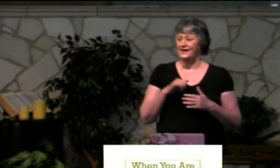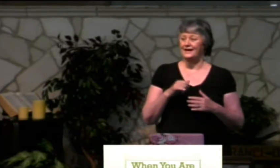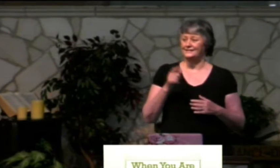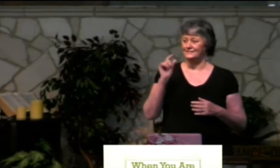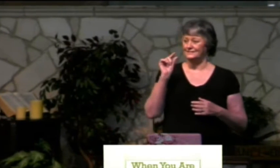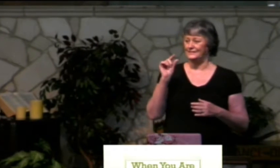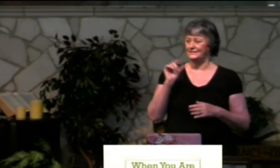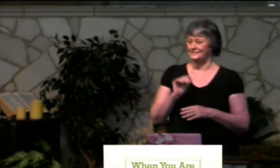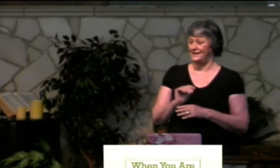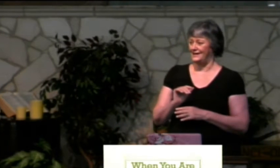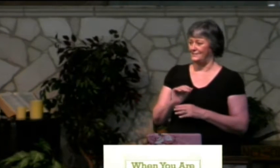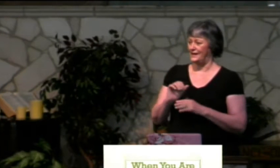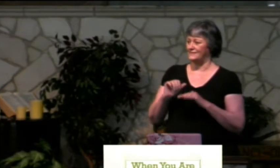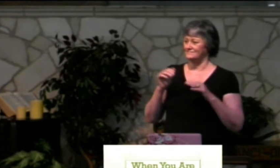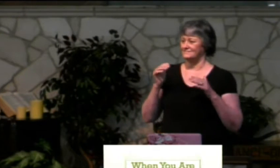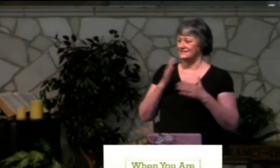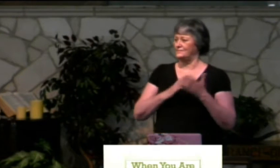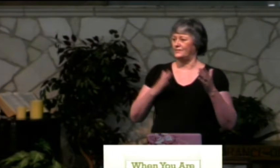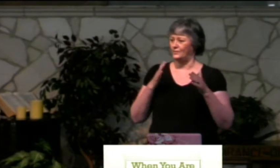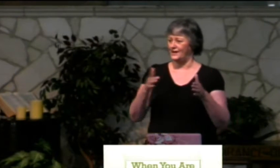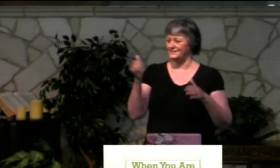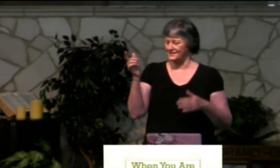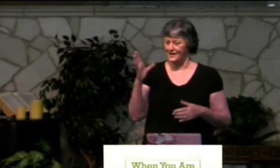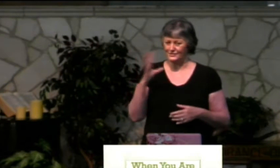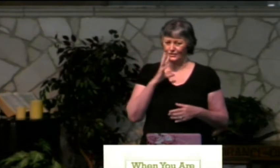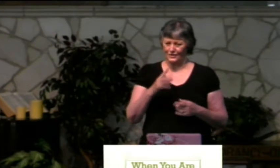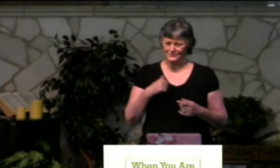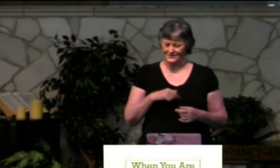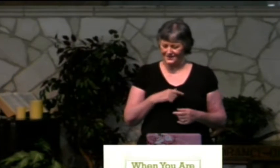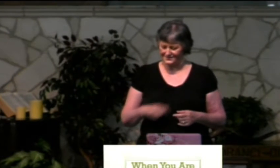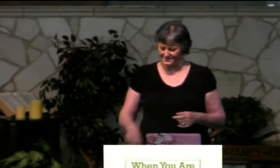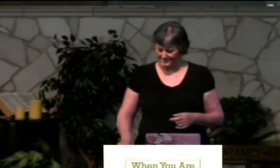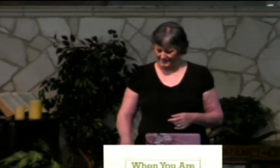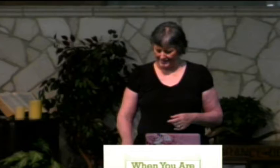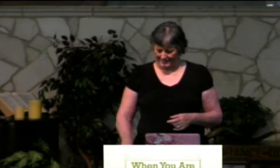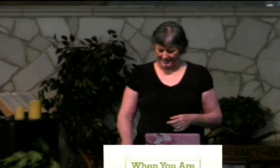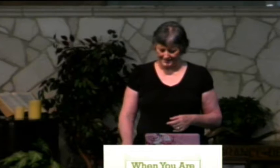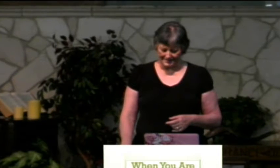a little bit tonight, about some of the ways God talks to us. And